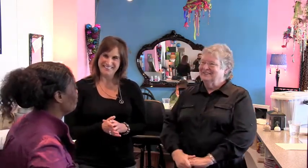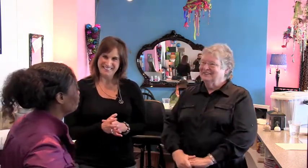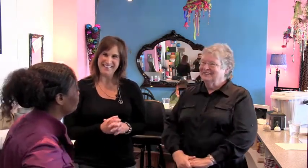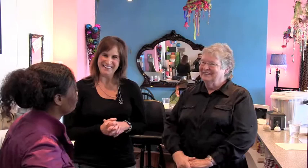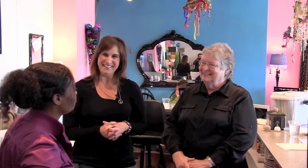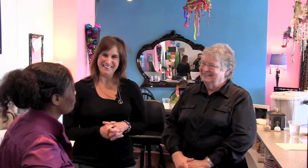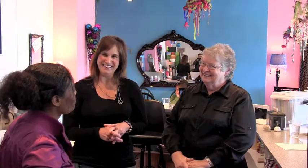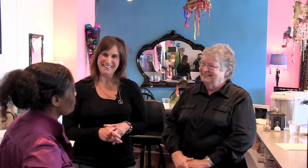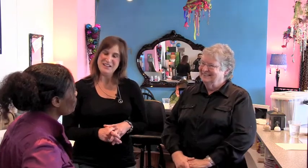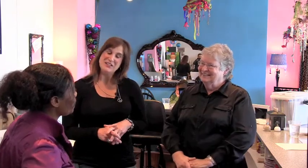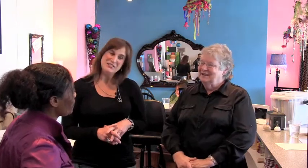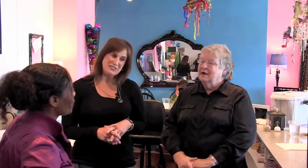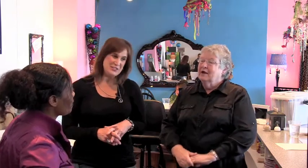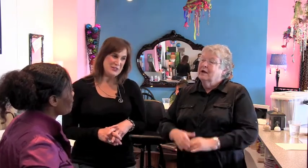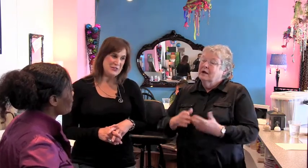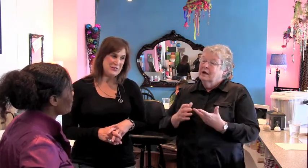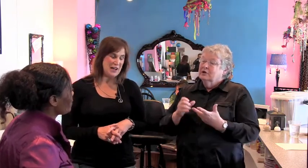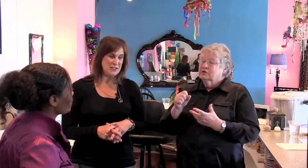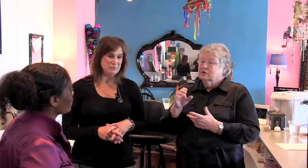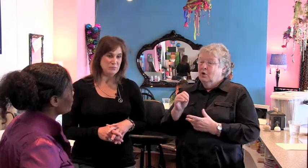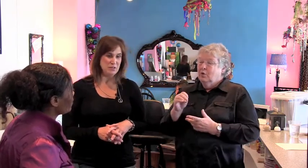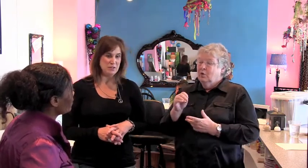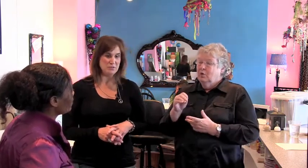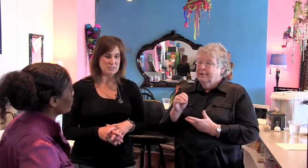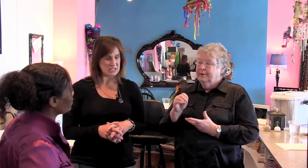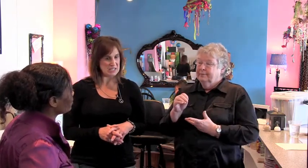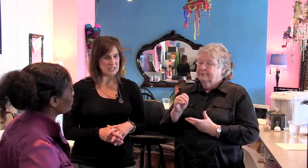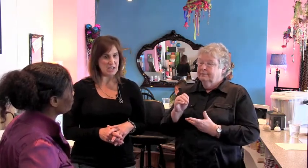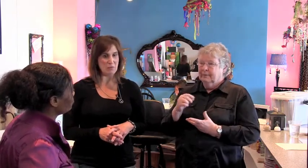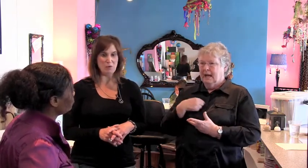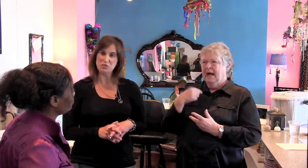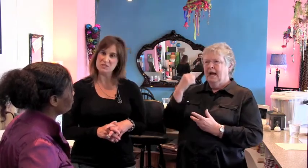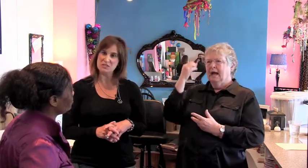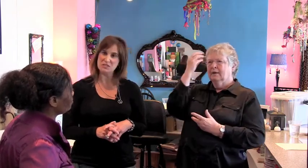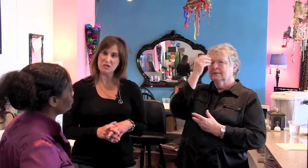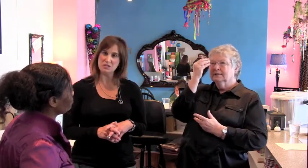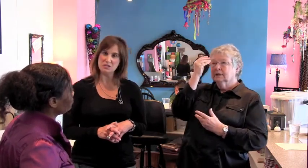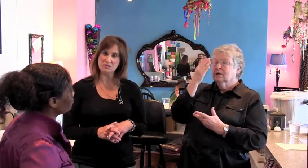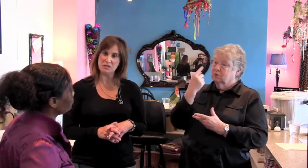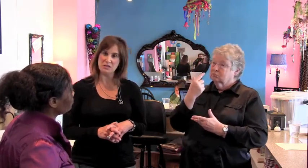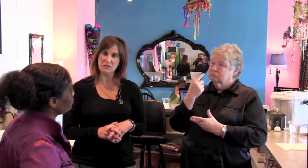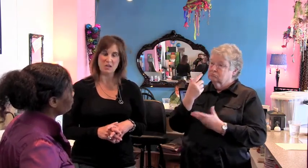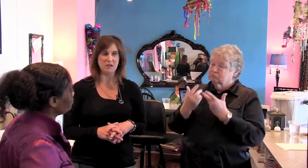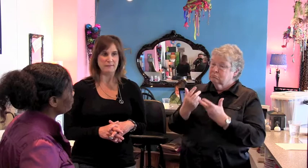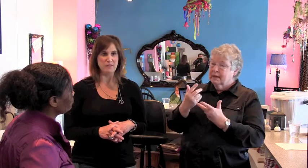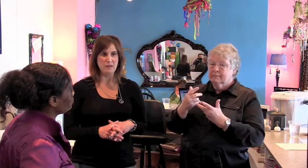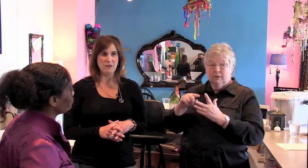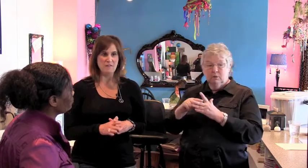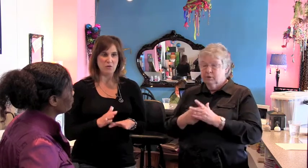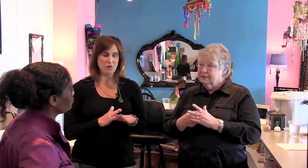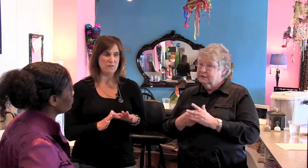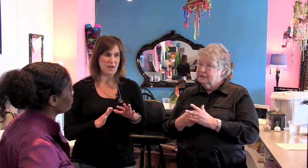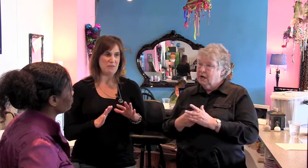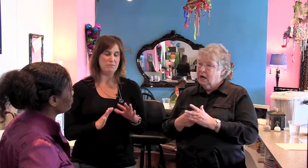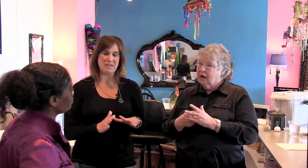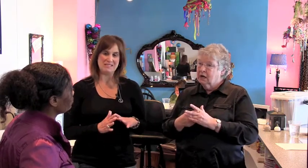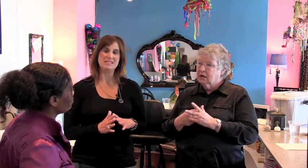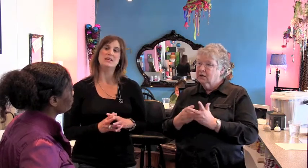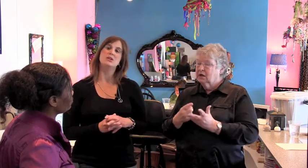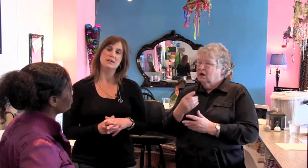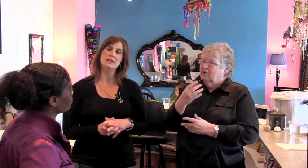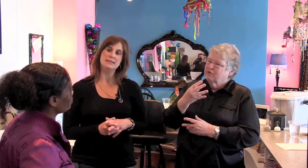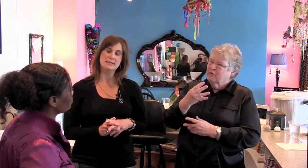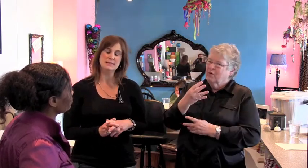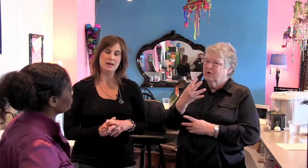Oh, good, good. So I was thinking that we would start with kind of 4 or 5